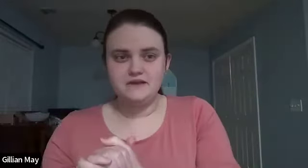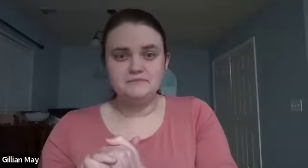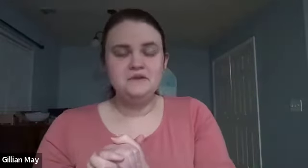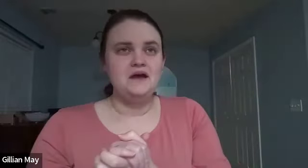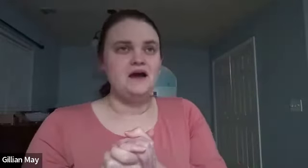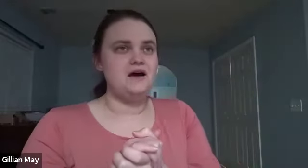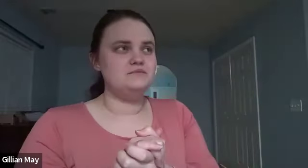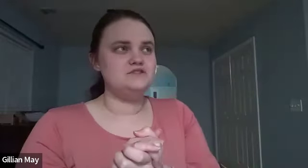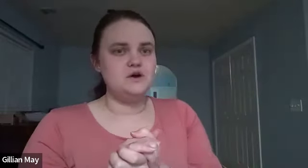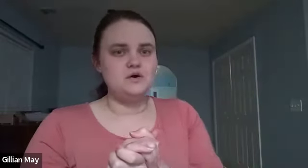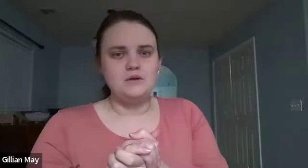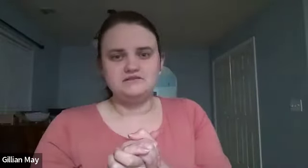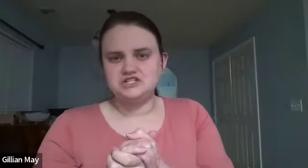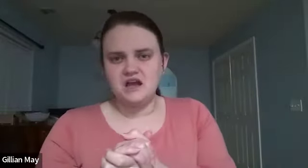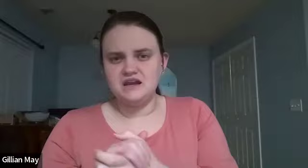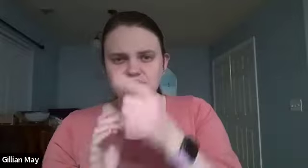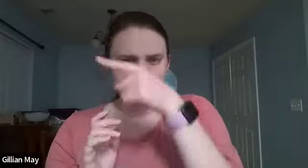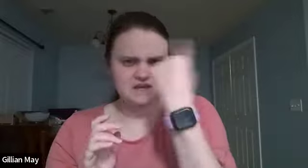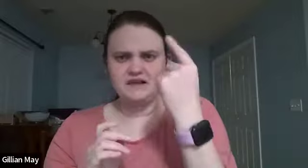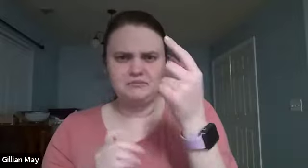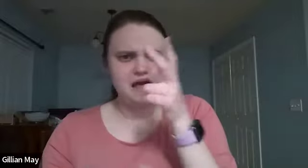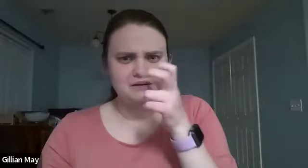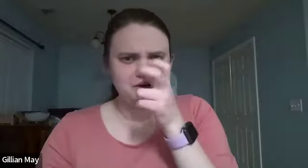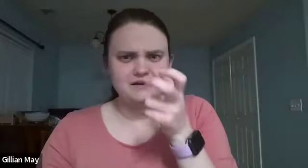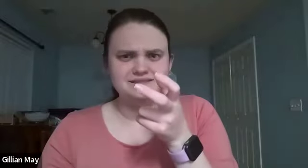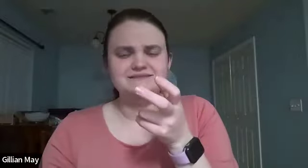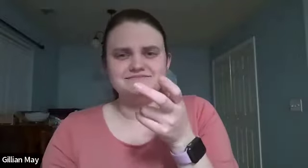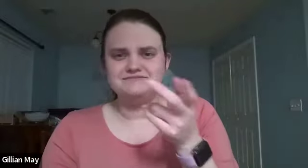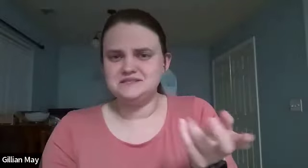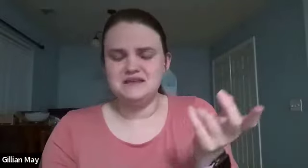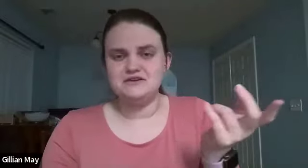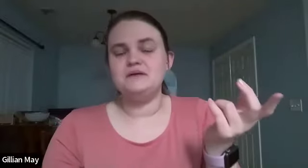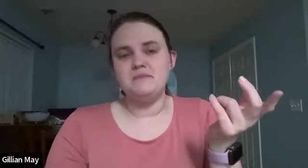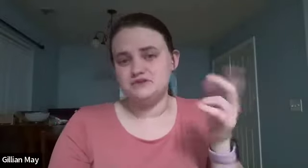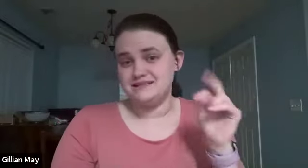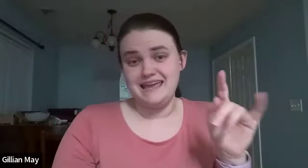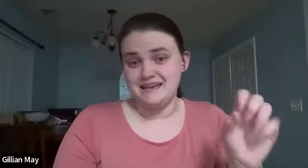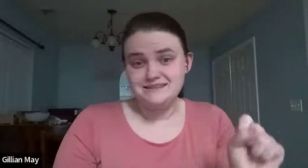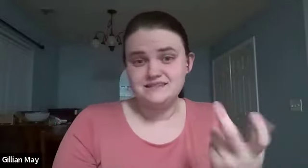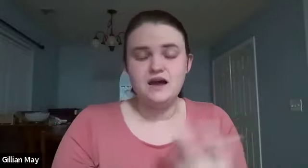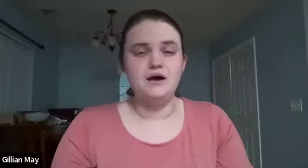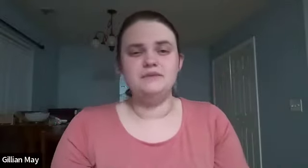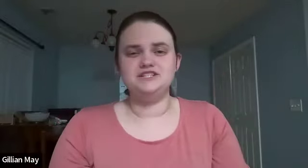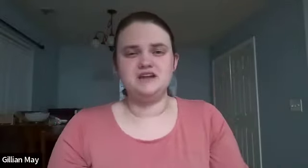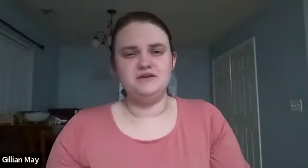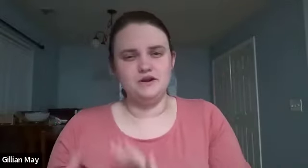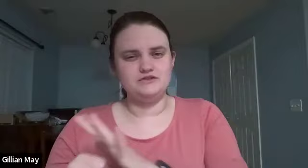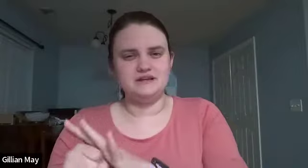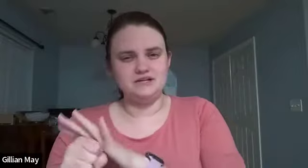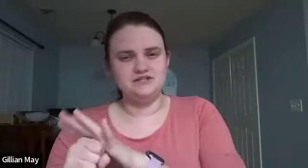them. So just kind of, if you get like black bugs, they might be trying to say ants. It's just kind of one of those like regional,